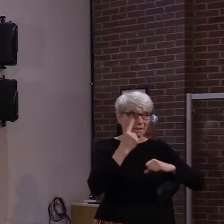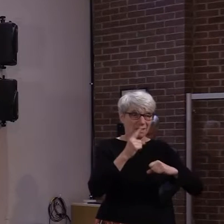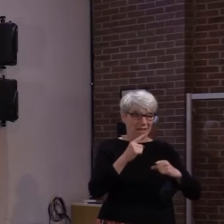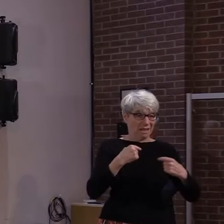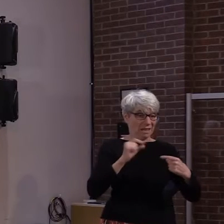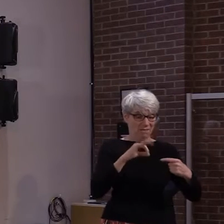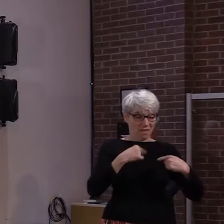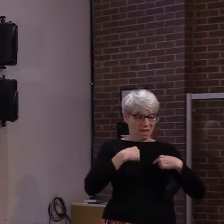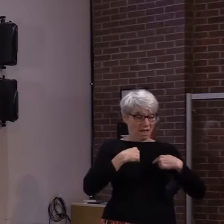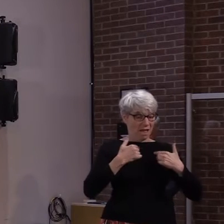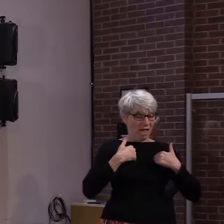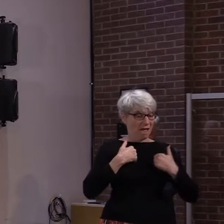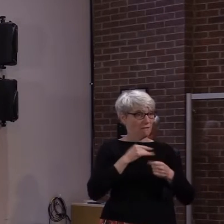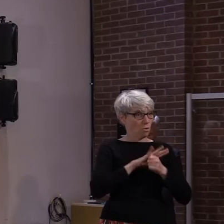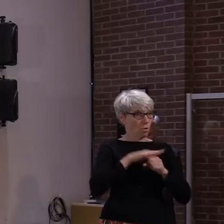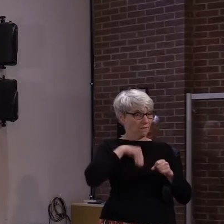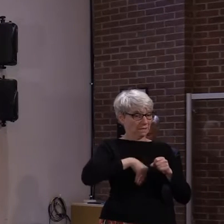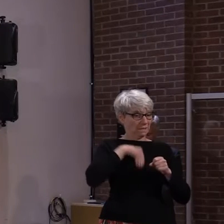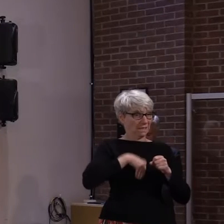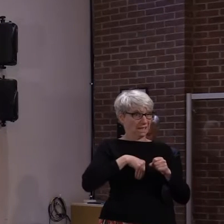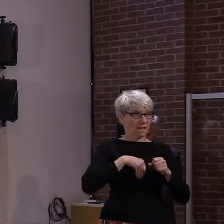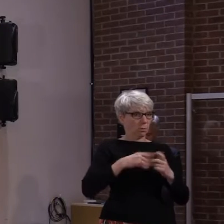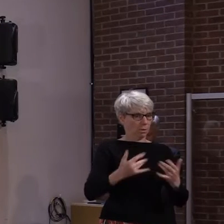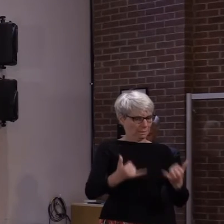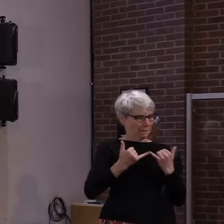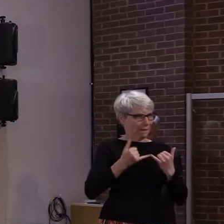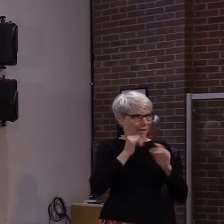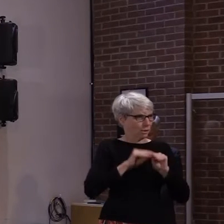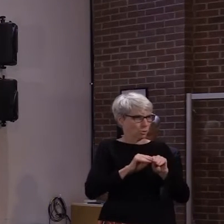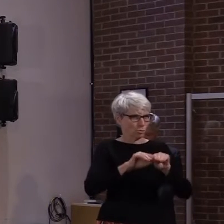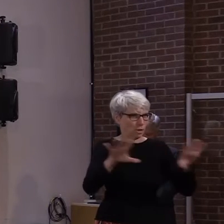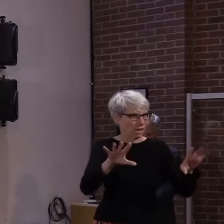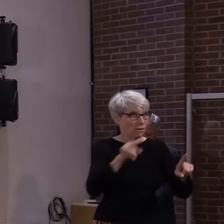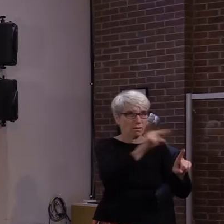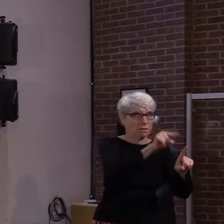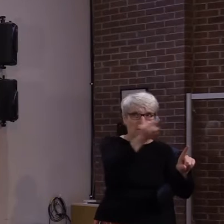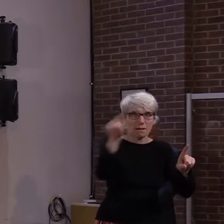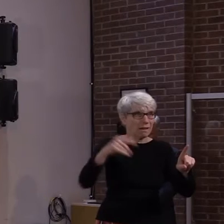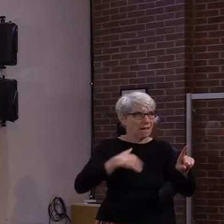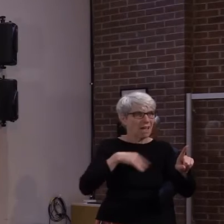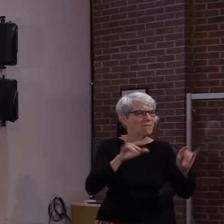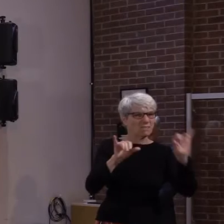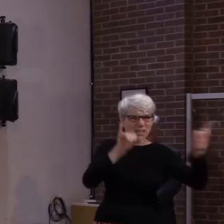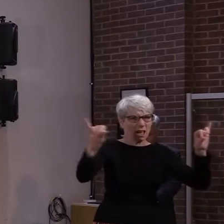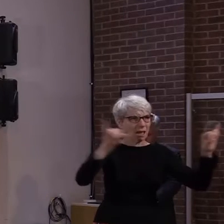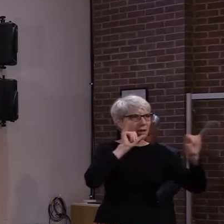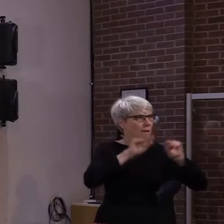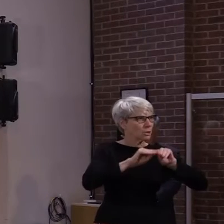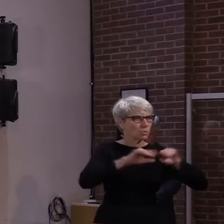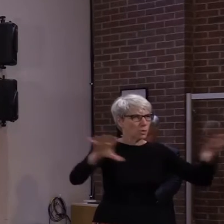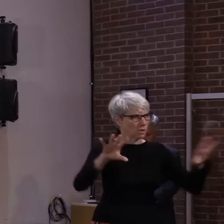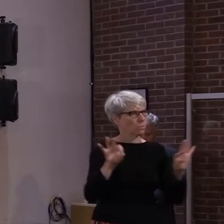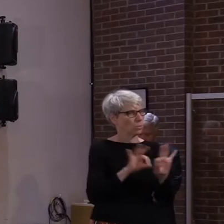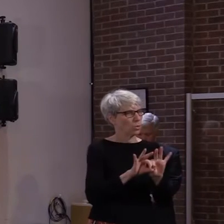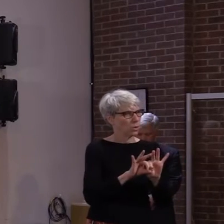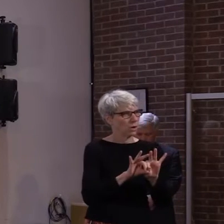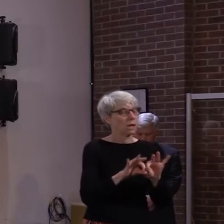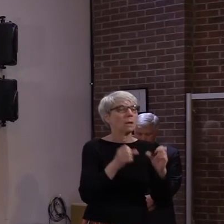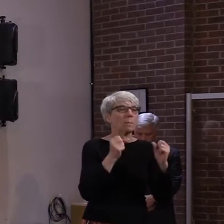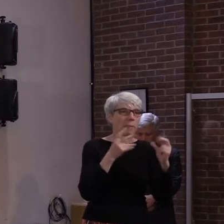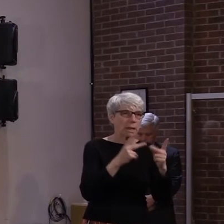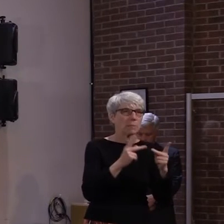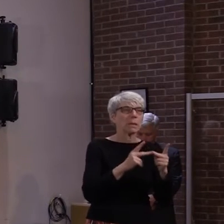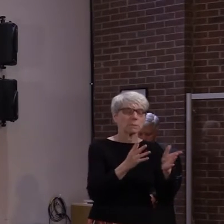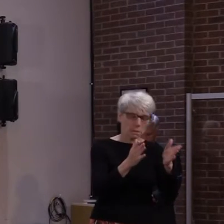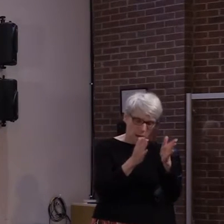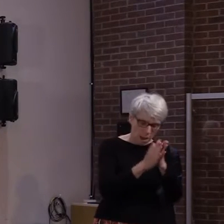go. Many businesses are already recommending or requiring masks to protect employees and the public. And Vermonters